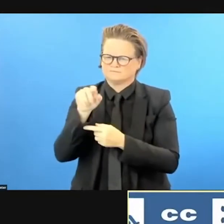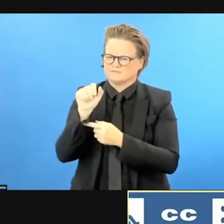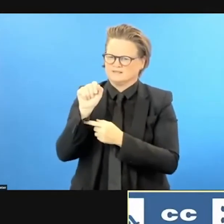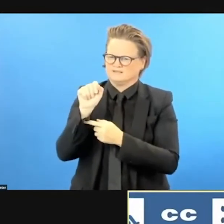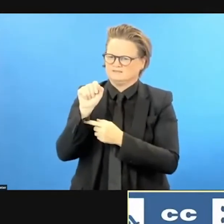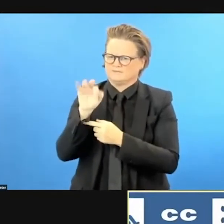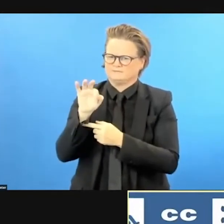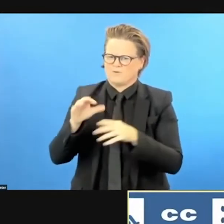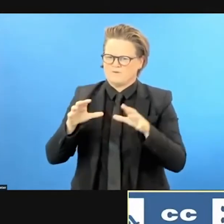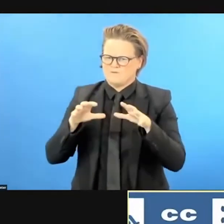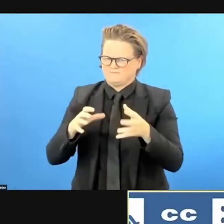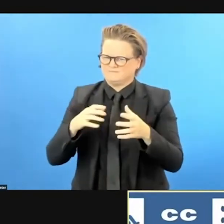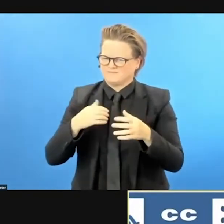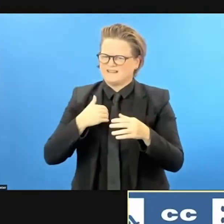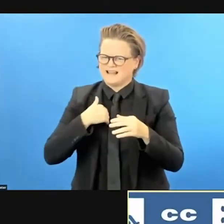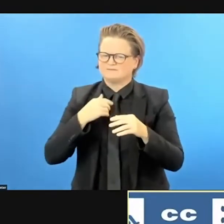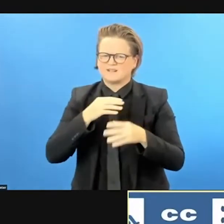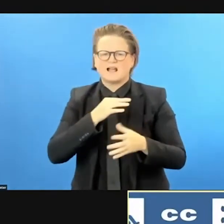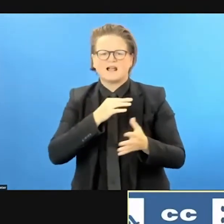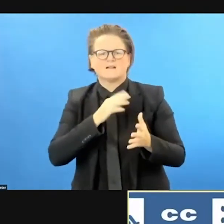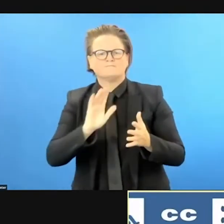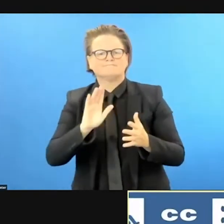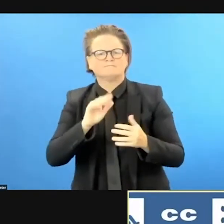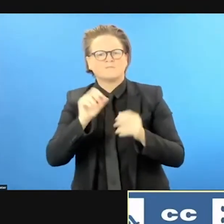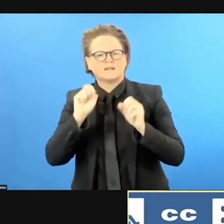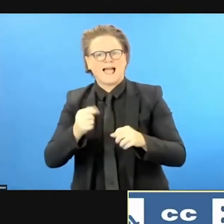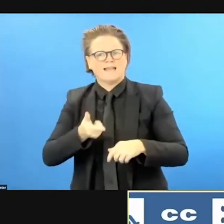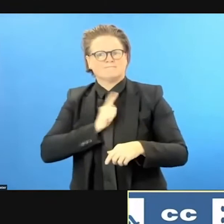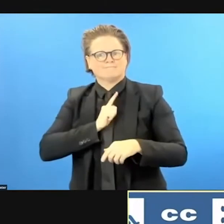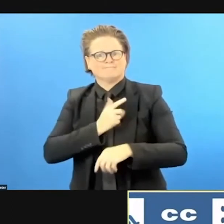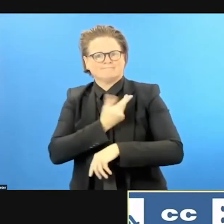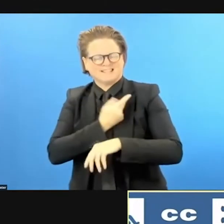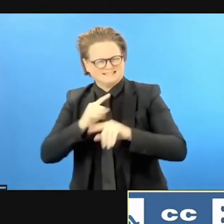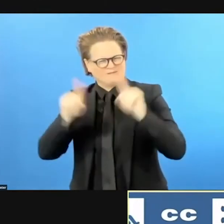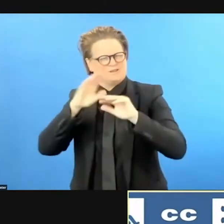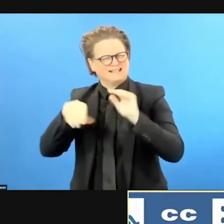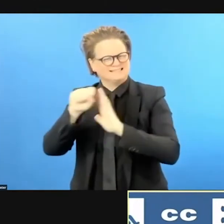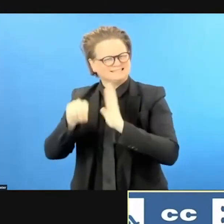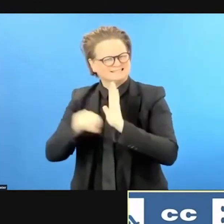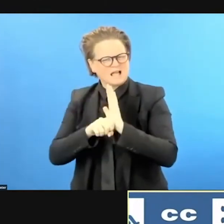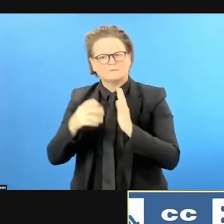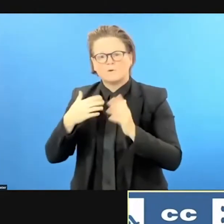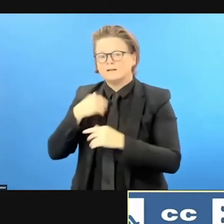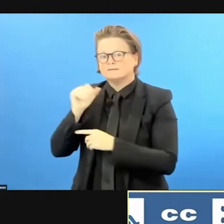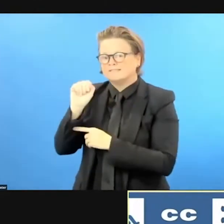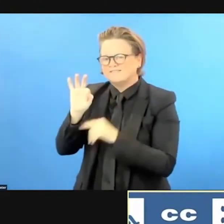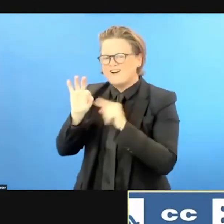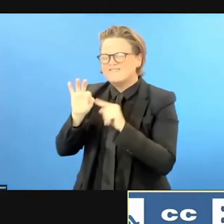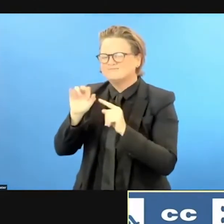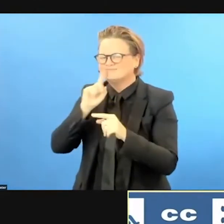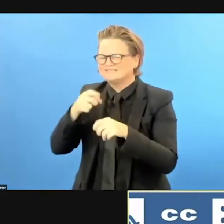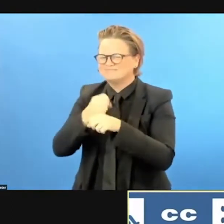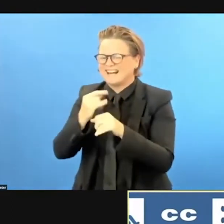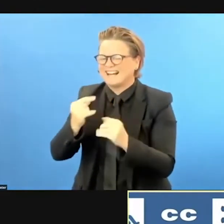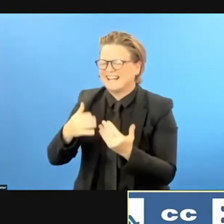as Dr. Baba mentioned, it was mostly to make it easier for people to be able to access vaccines without having